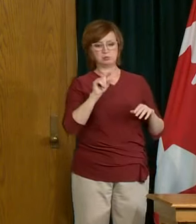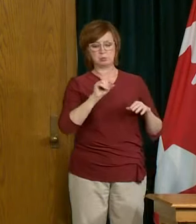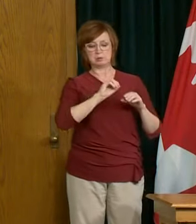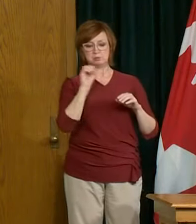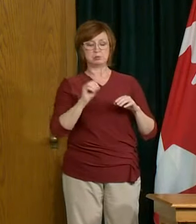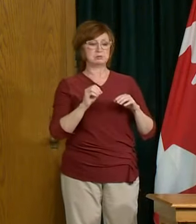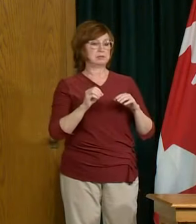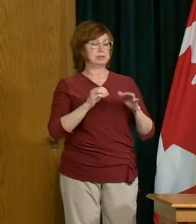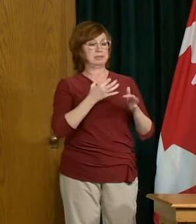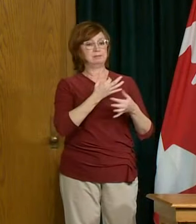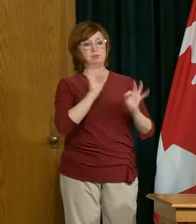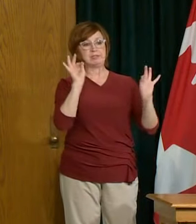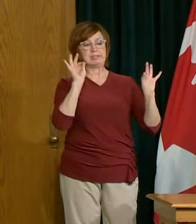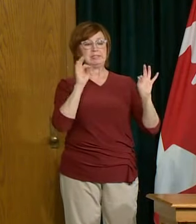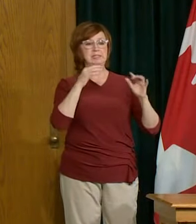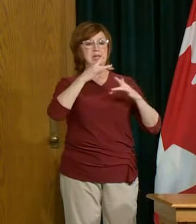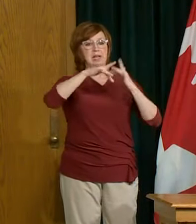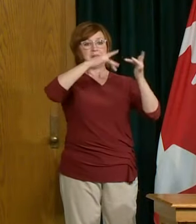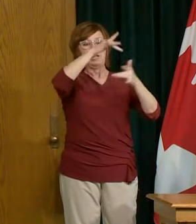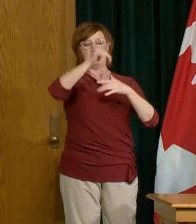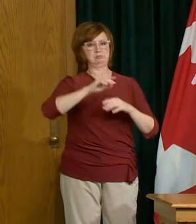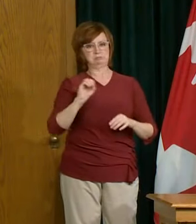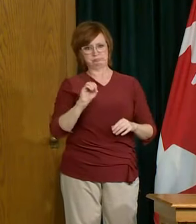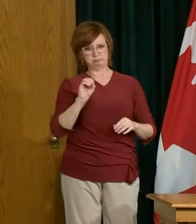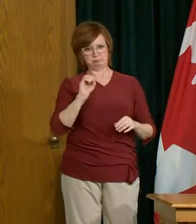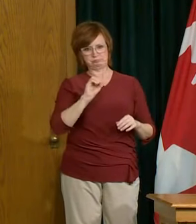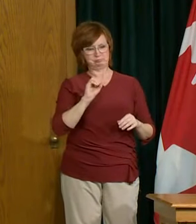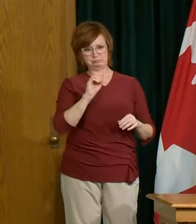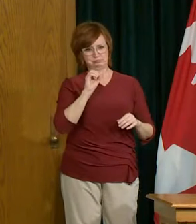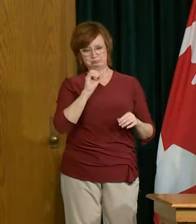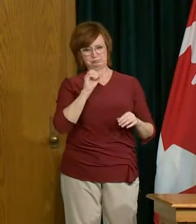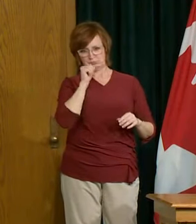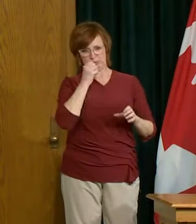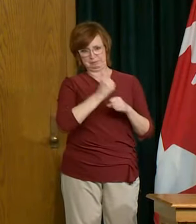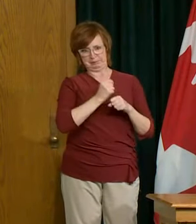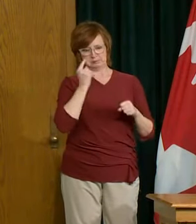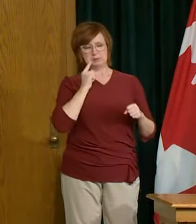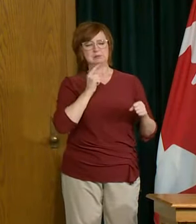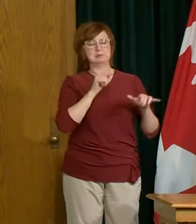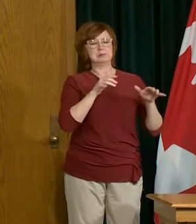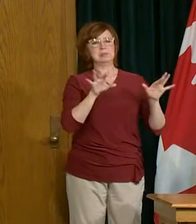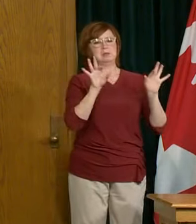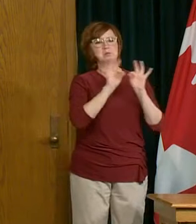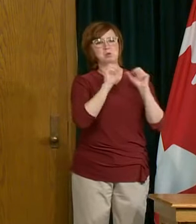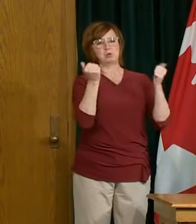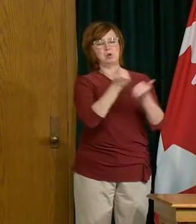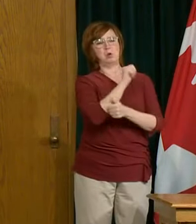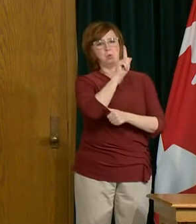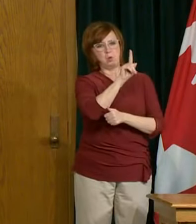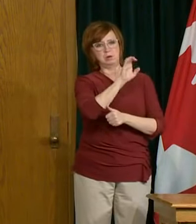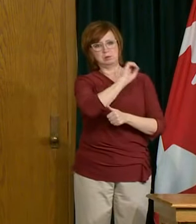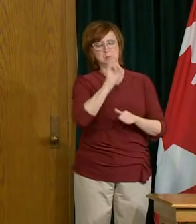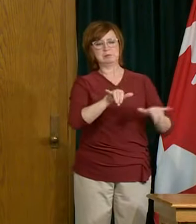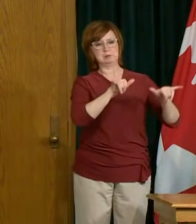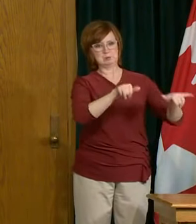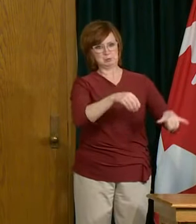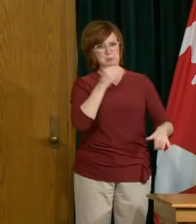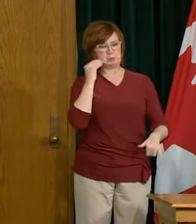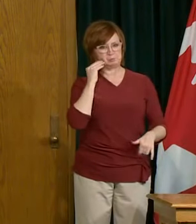20% isn't. All of us have to practice physical distancing at all times, otherwise we will continue to see community